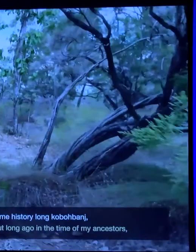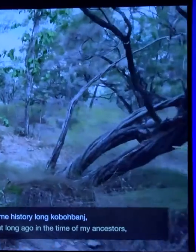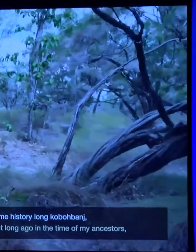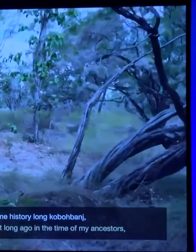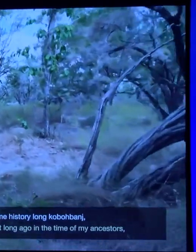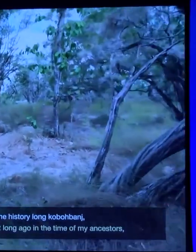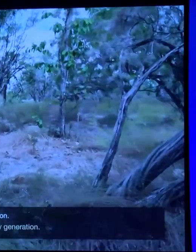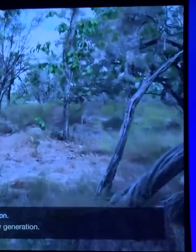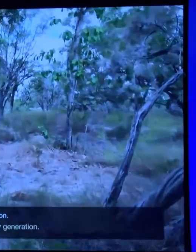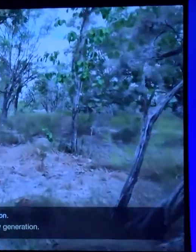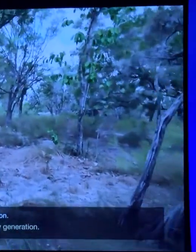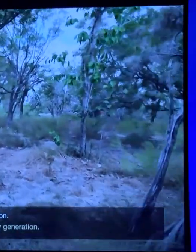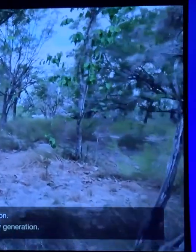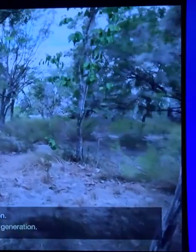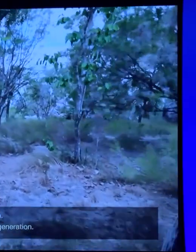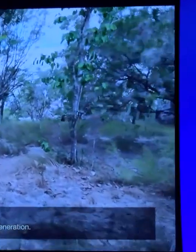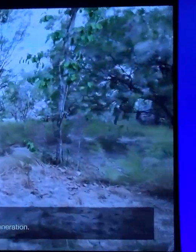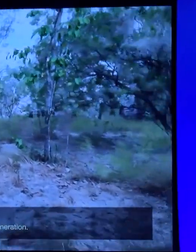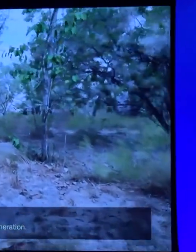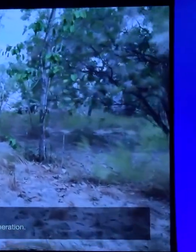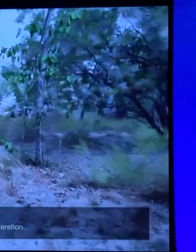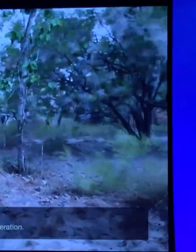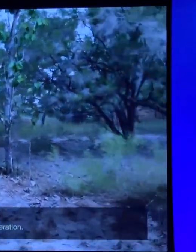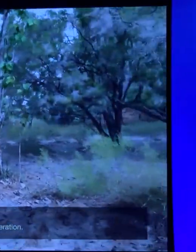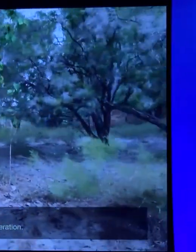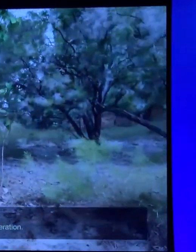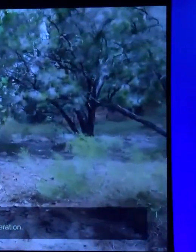At mane new generation.